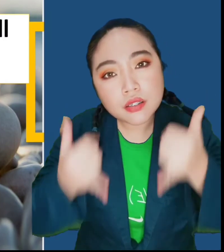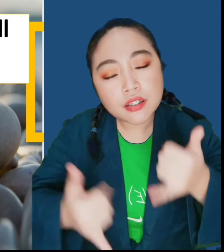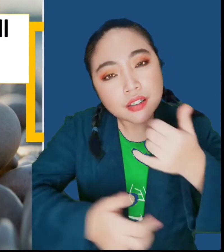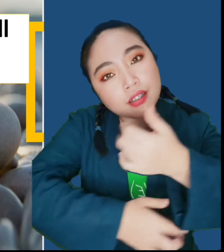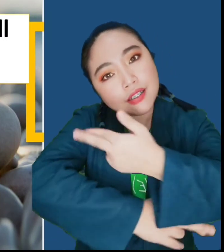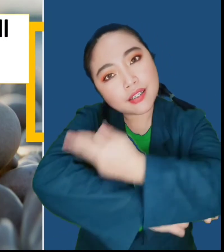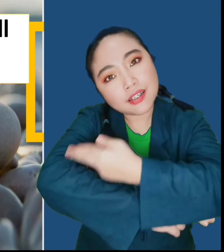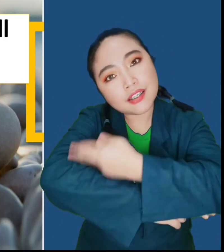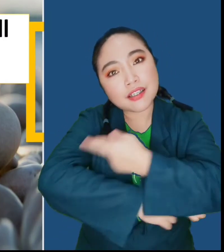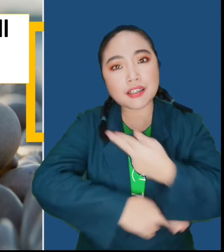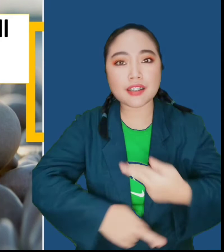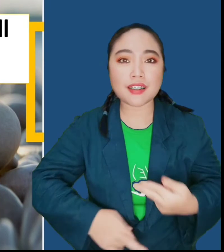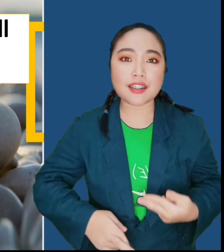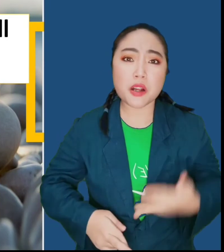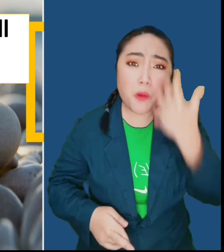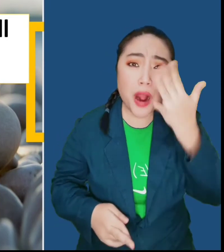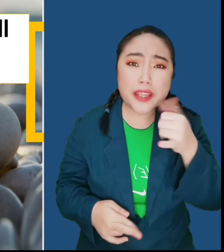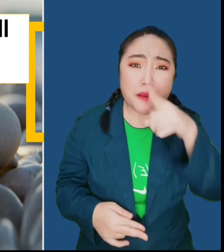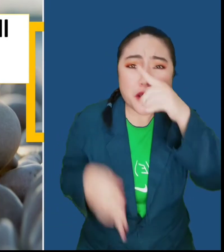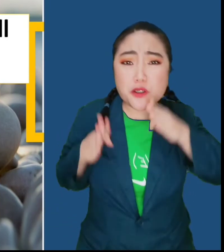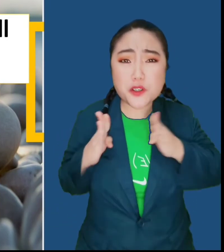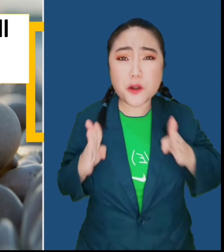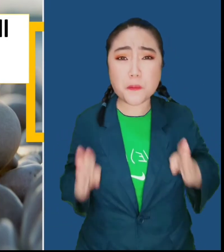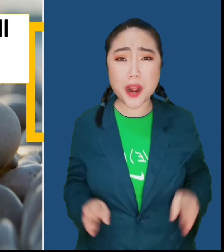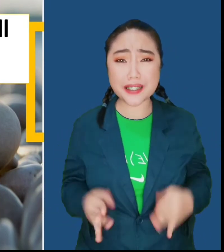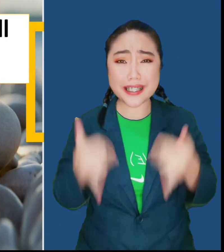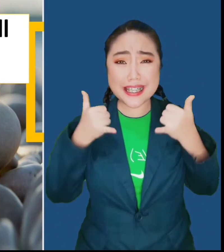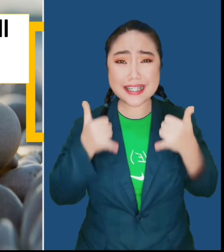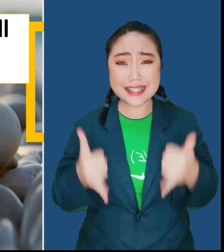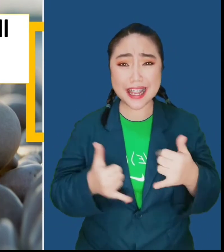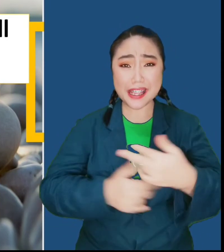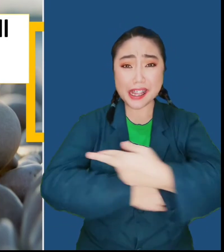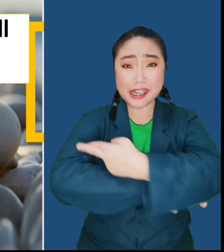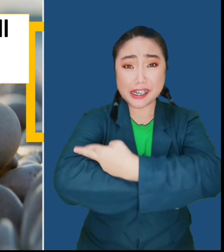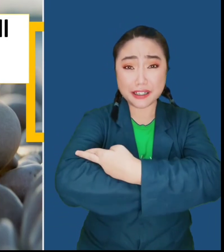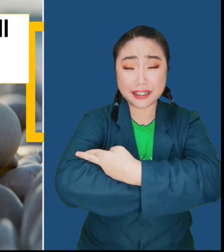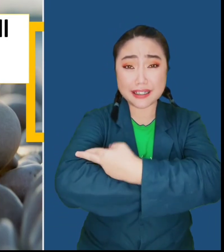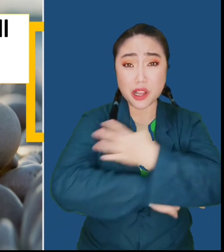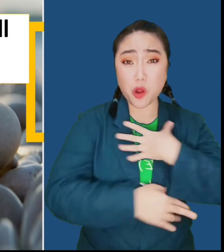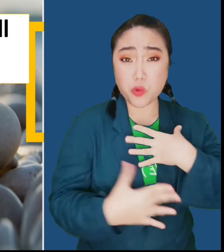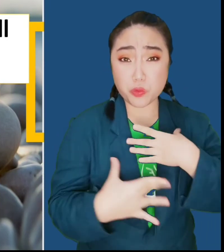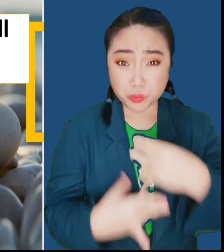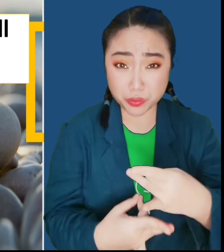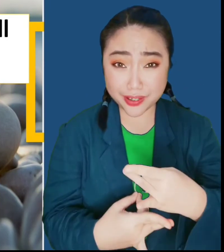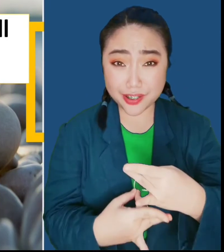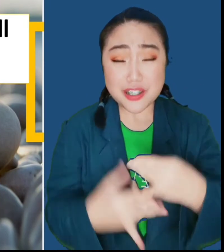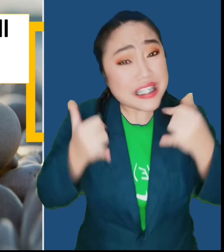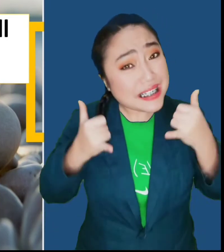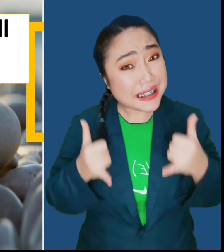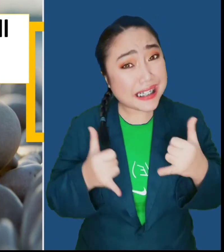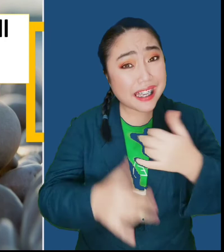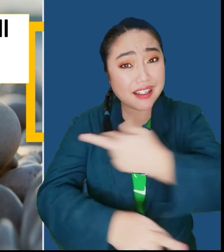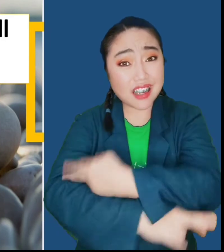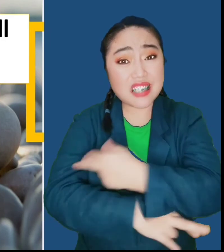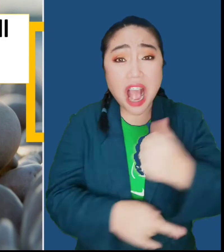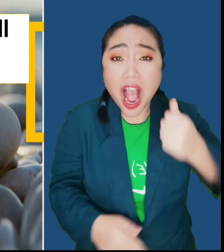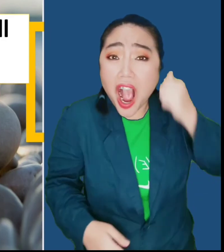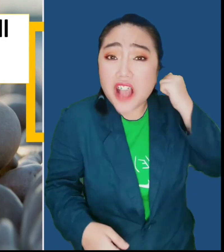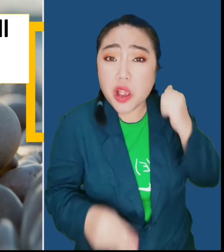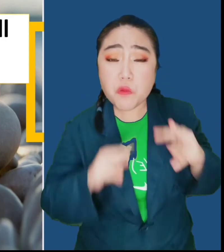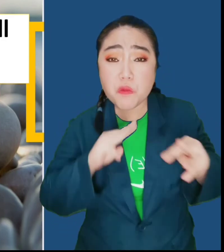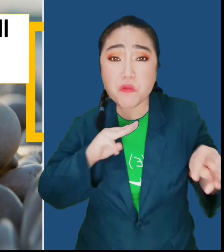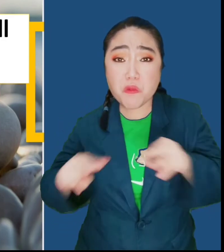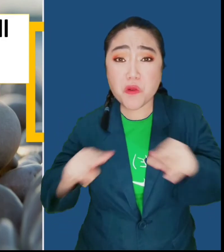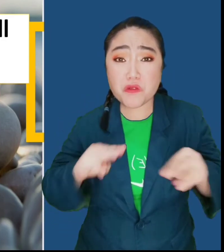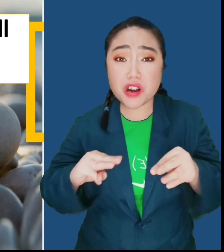Your body would want to stay at rest. Your body would like to stay at rest. It doesn't want to